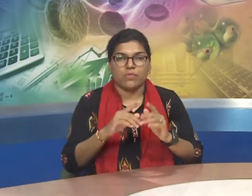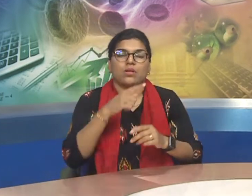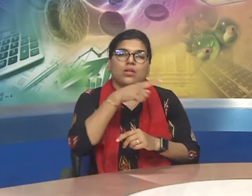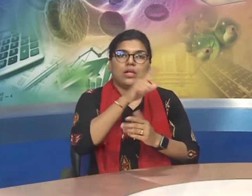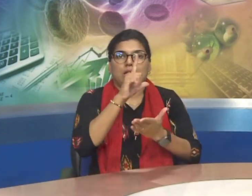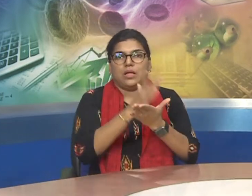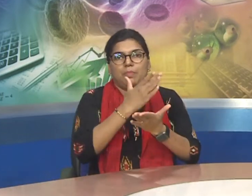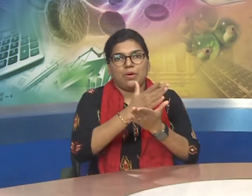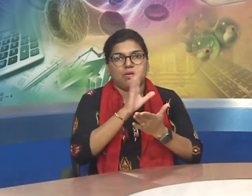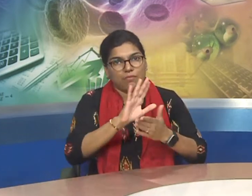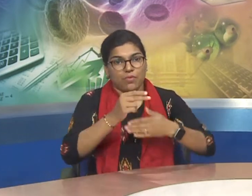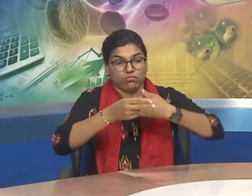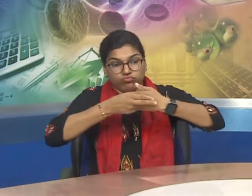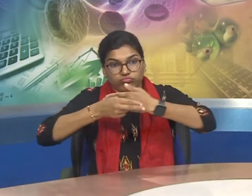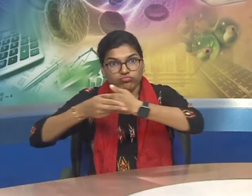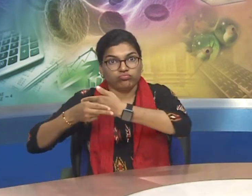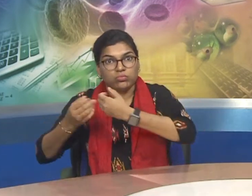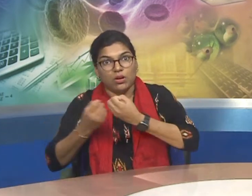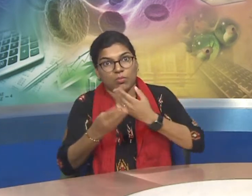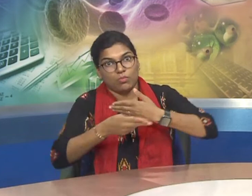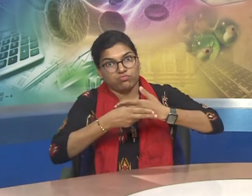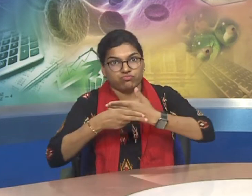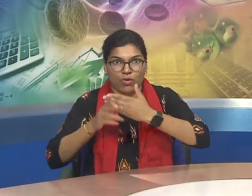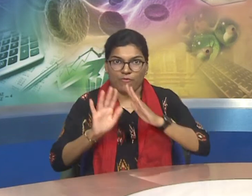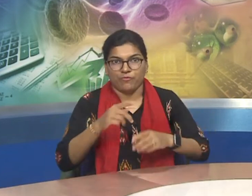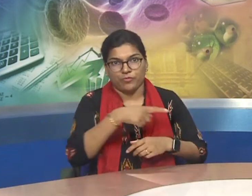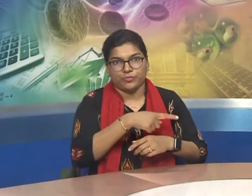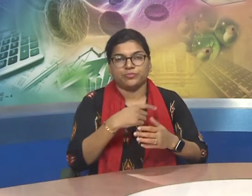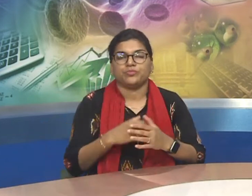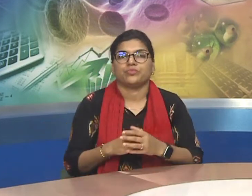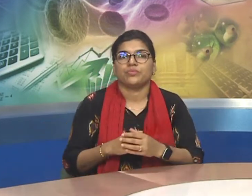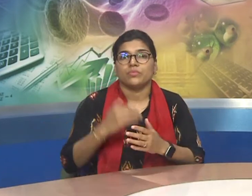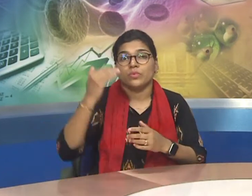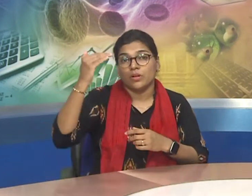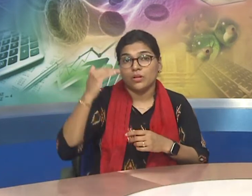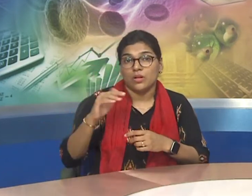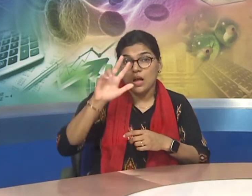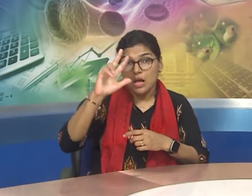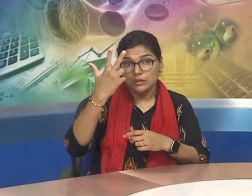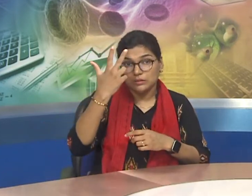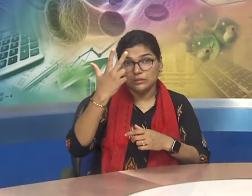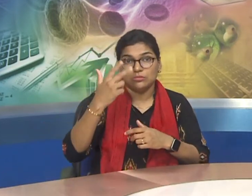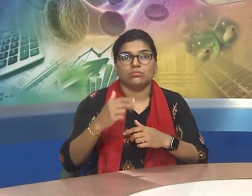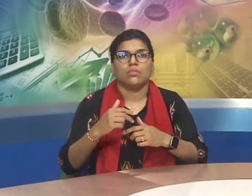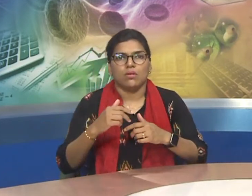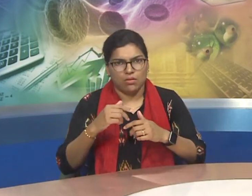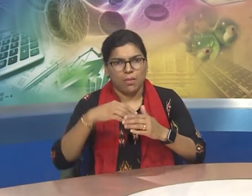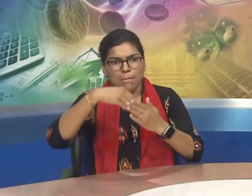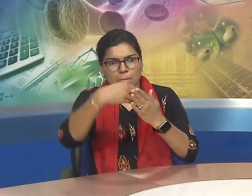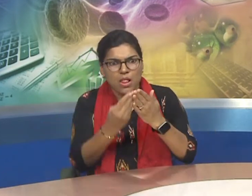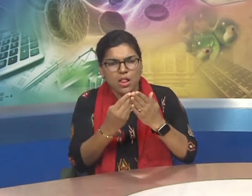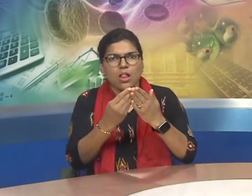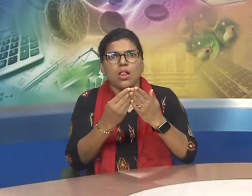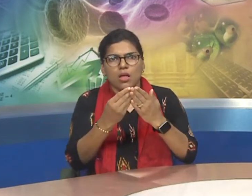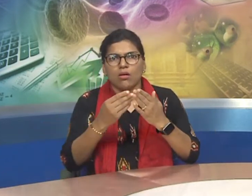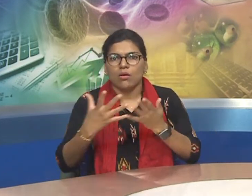journal. Similarly, point number 7 explains us about the monographic serial, and point number